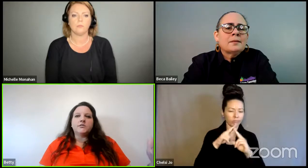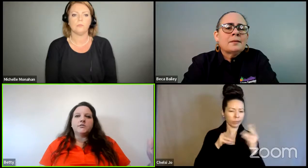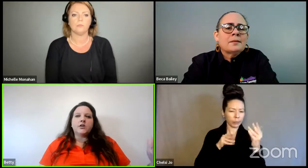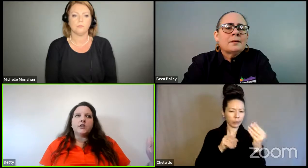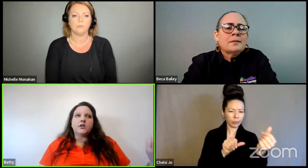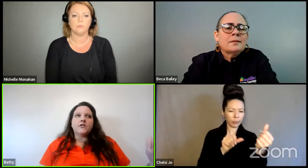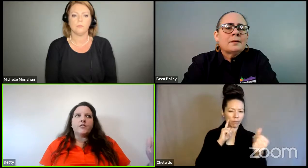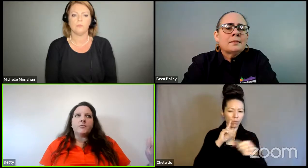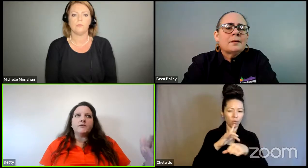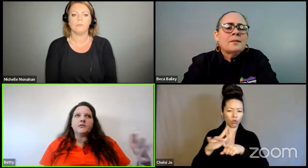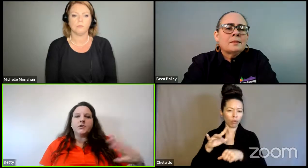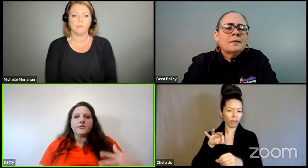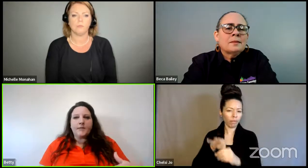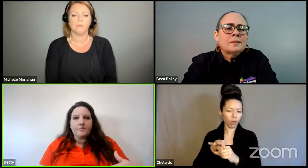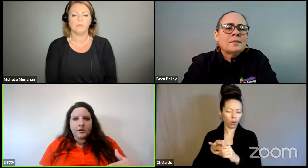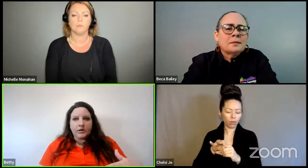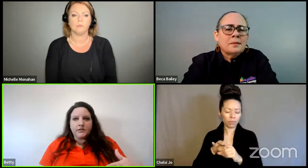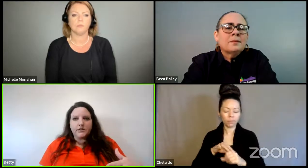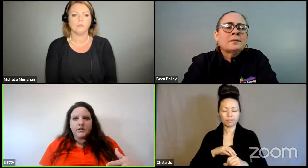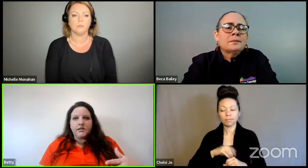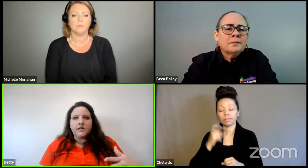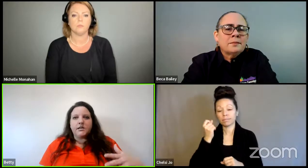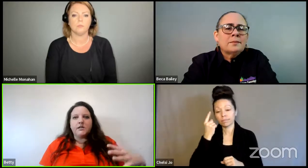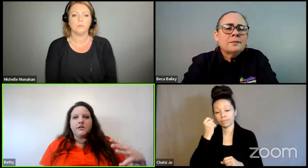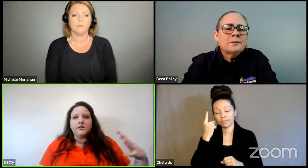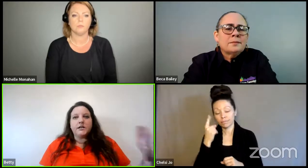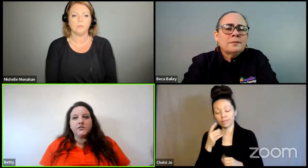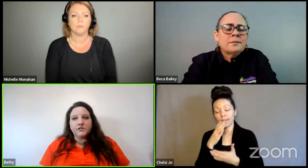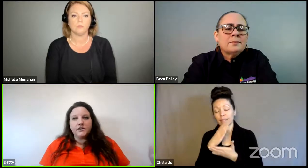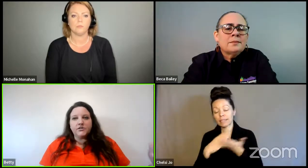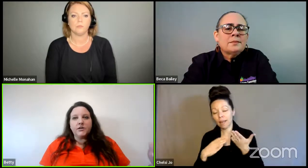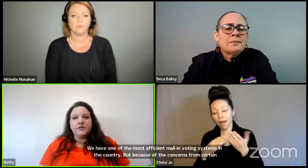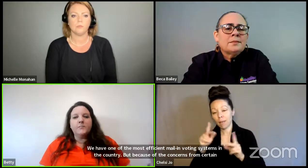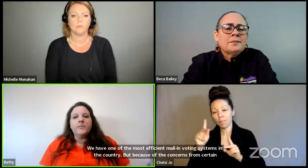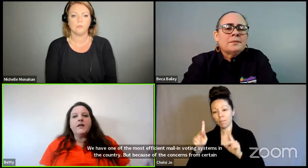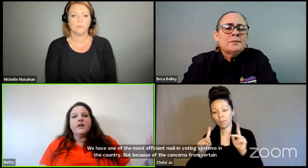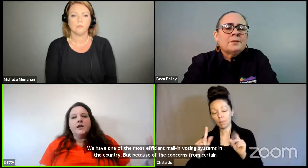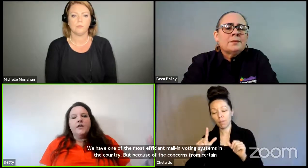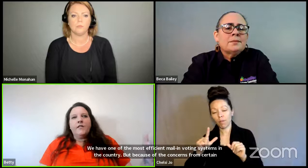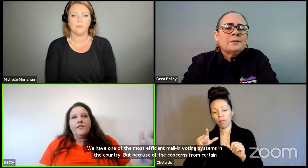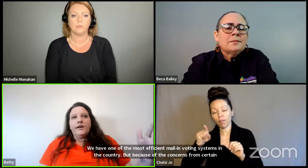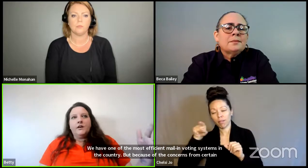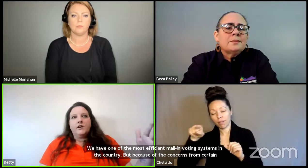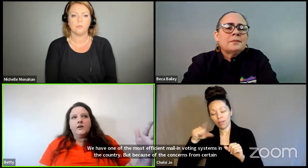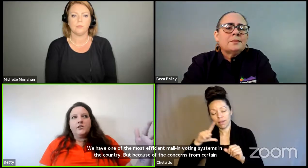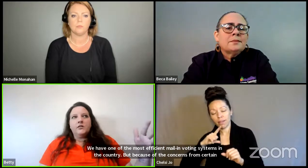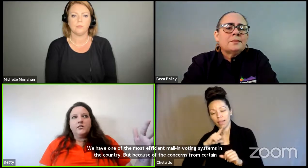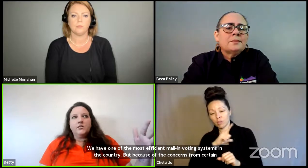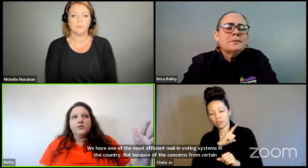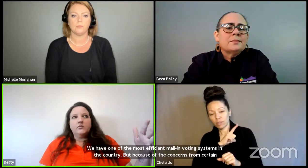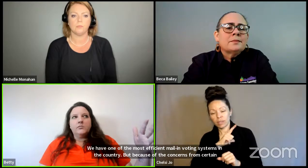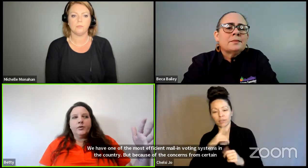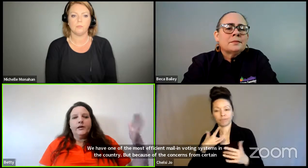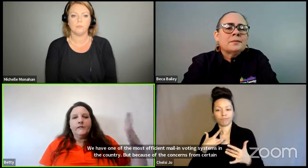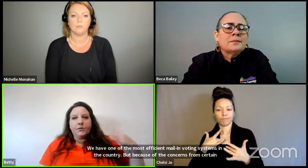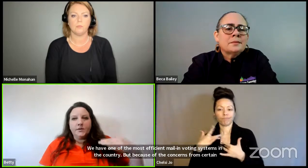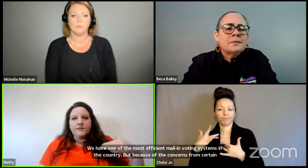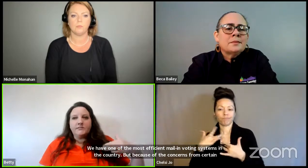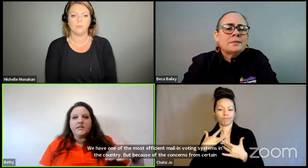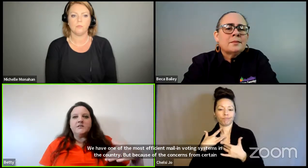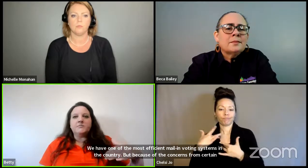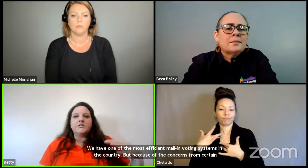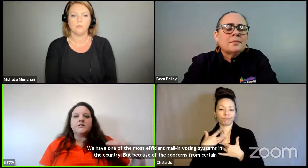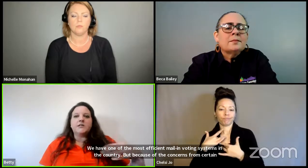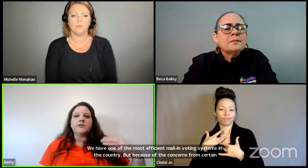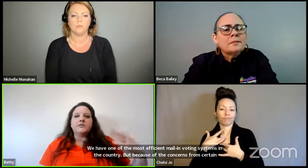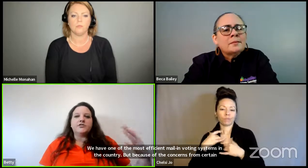concerns from certain members in the legislature, they are putting forth